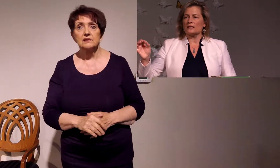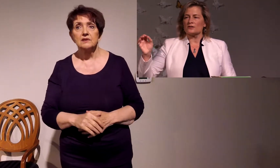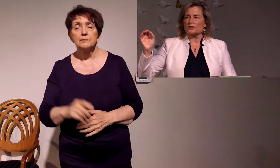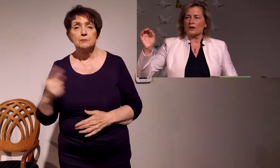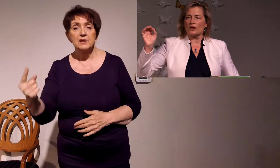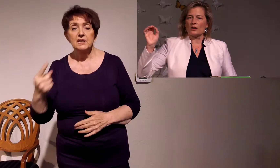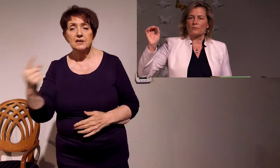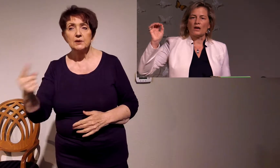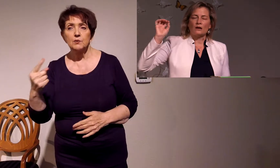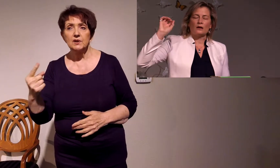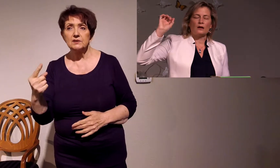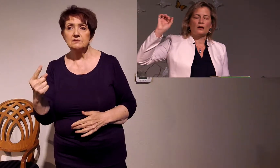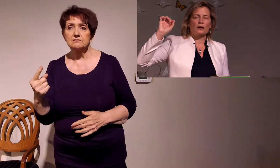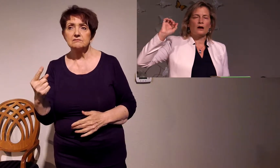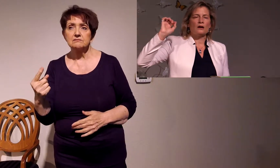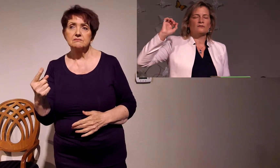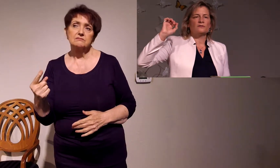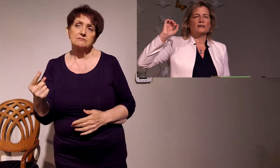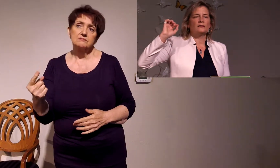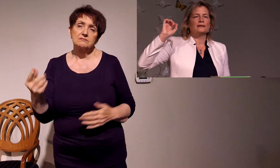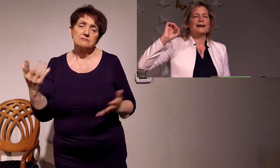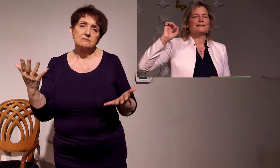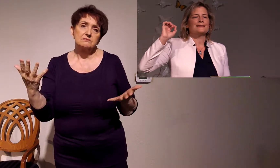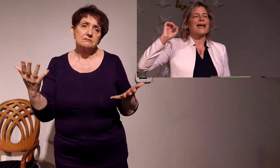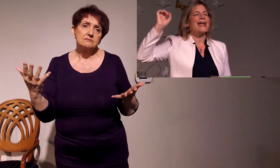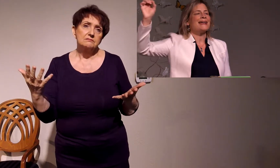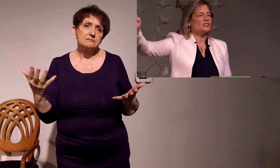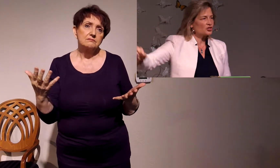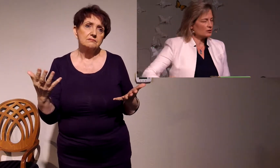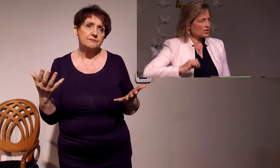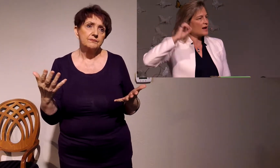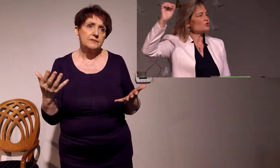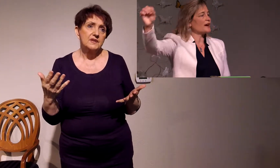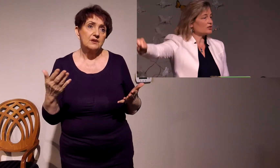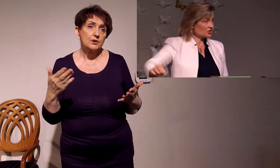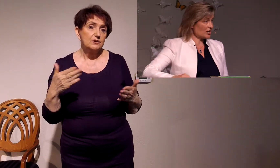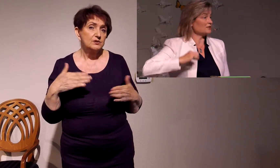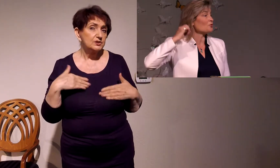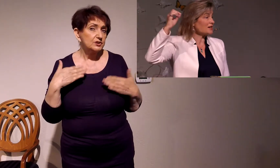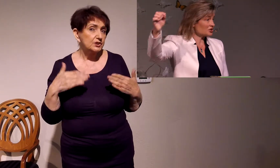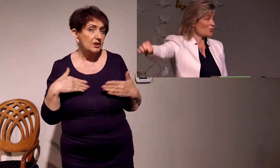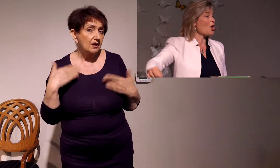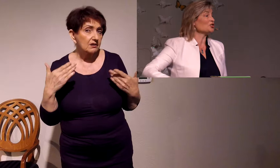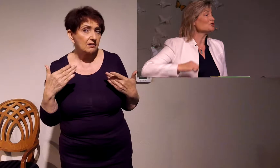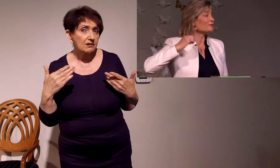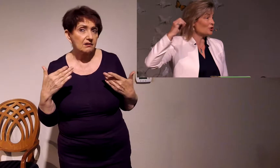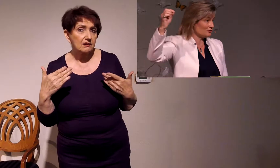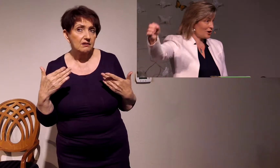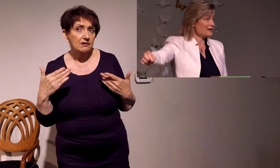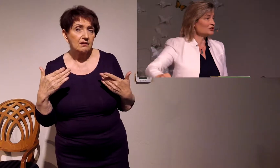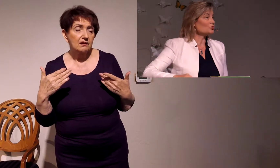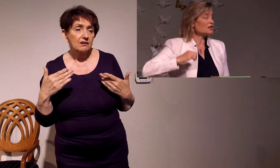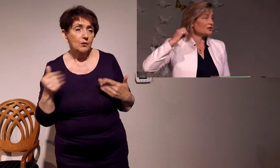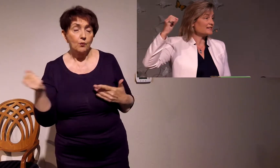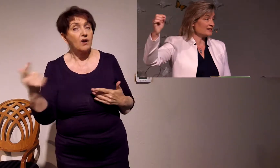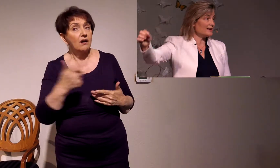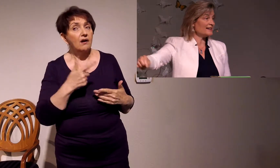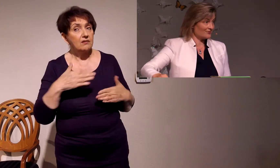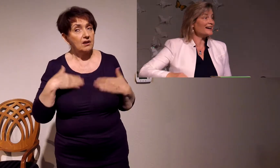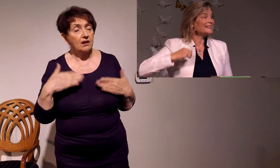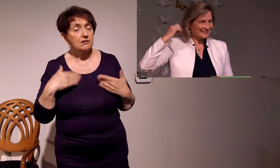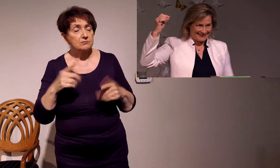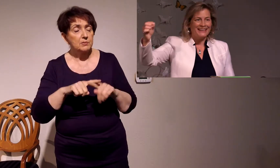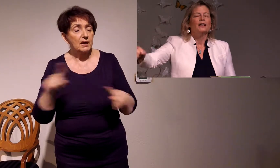anyone that is of less age, times around the sun, right? Because we're all youthful, right? You were here last